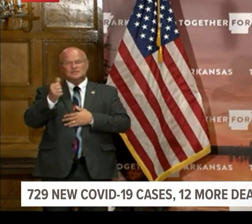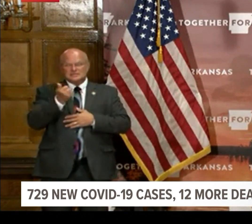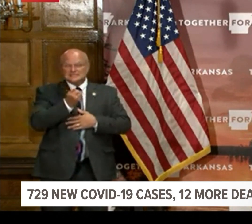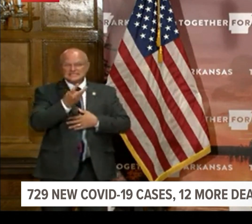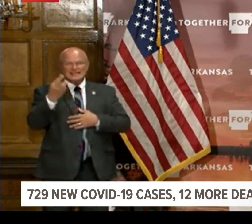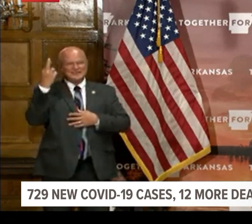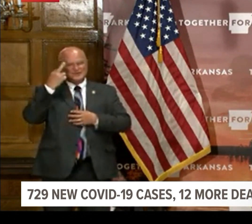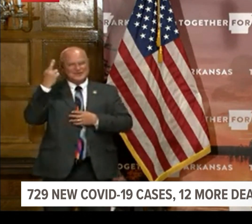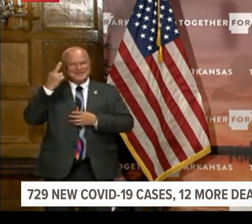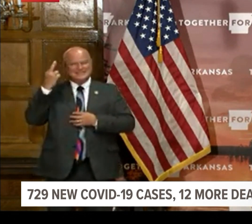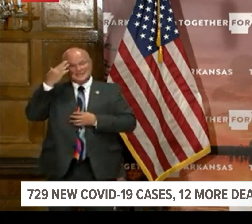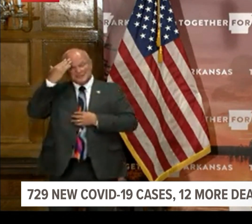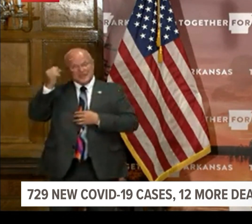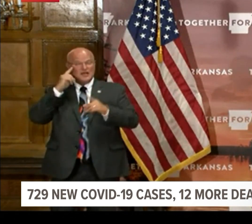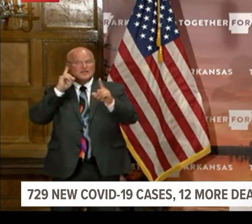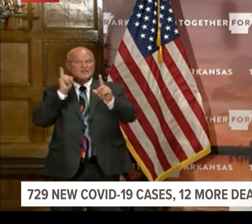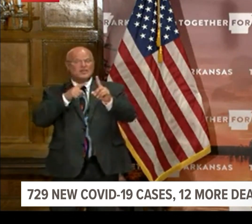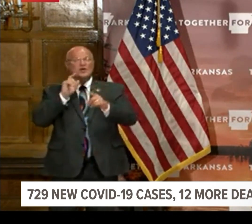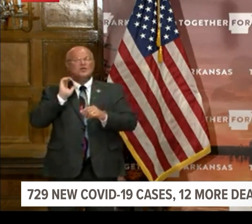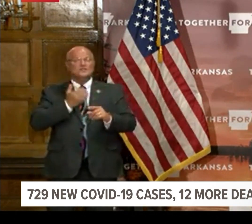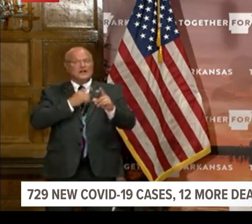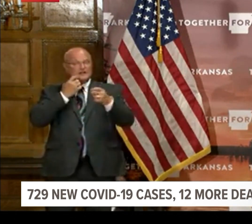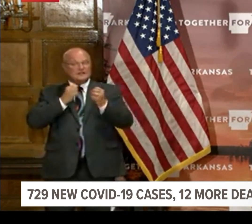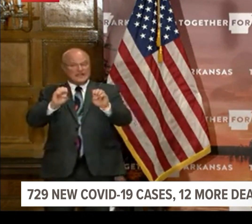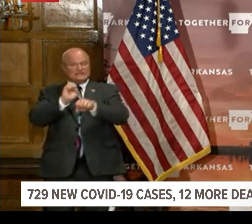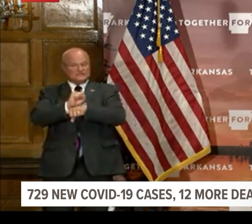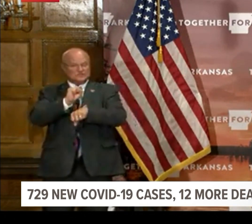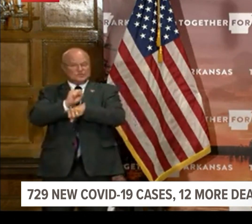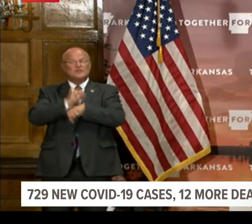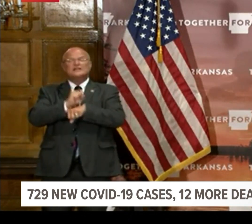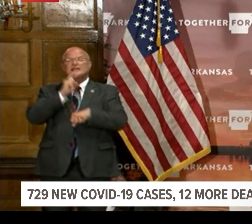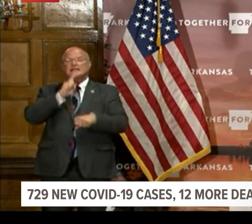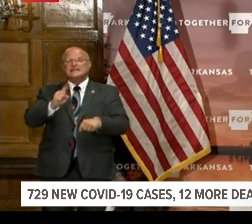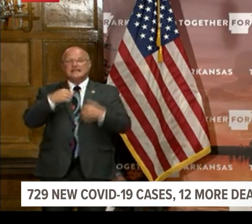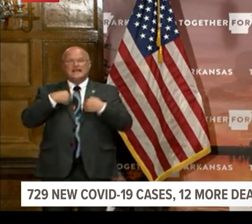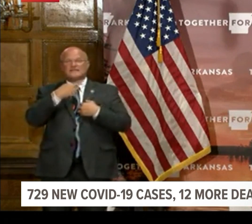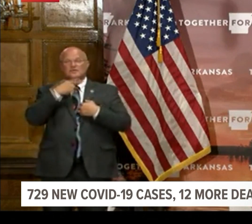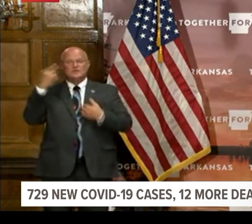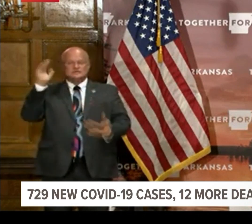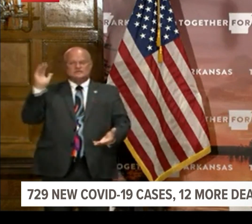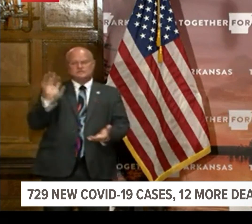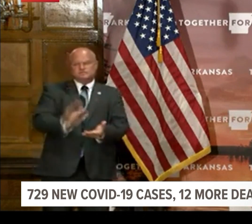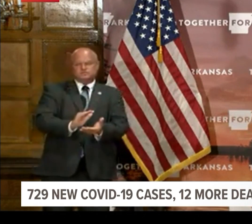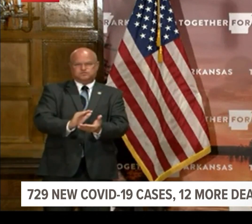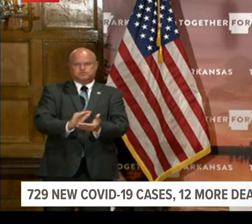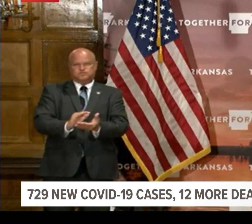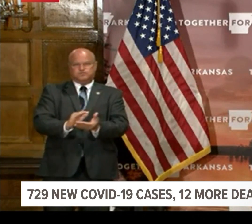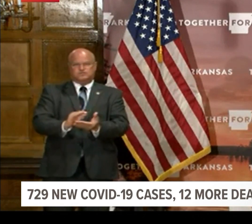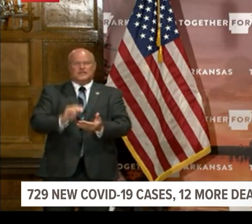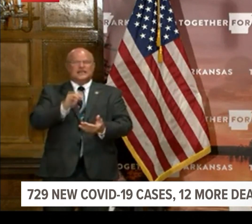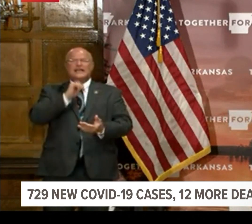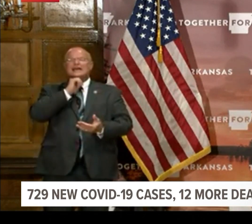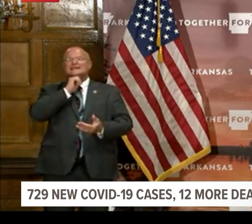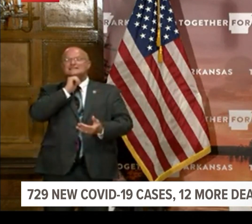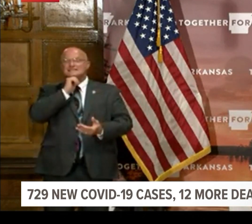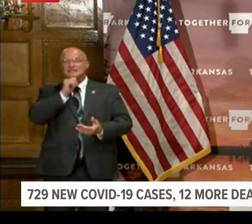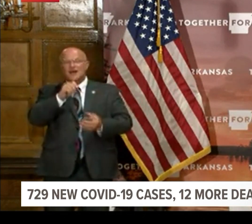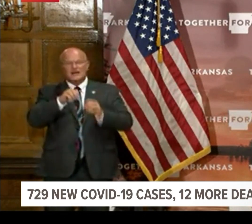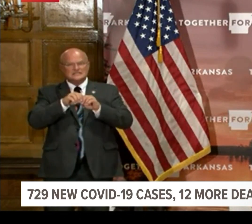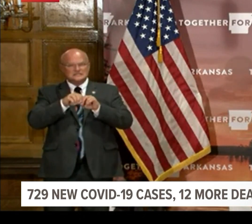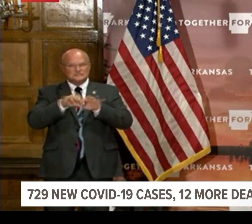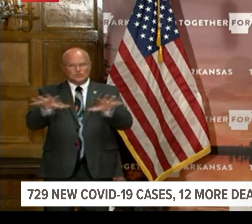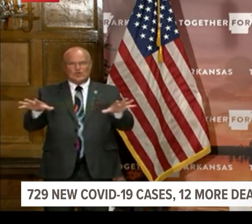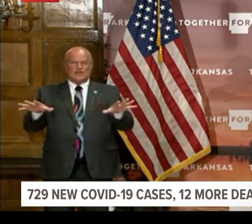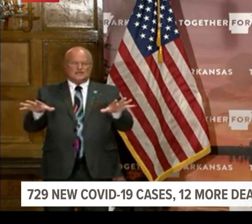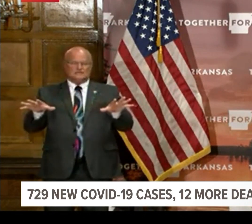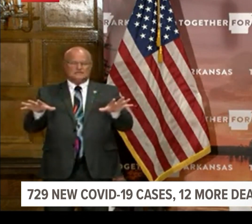reasons, because the goal of our combined effort is to minimize the risk and mitigate the damage that this virus can obviously